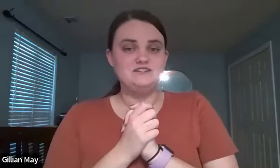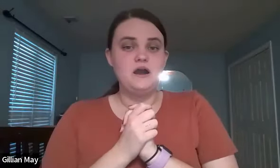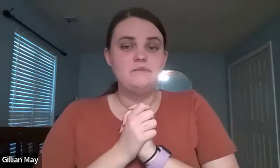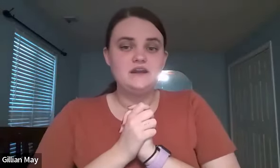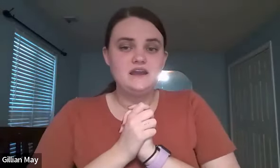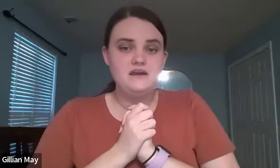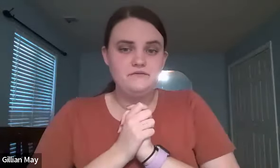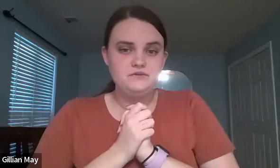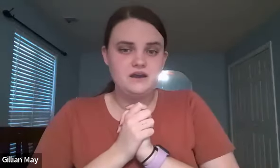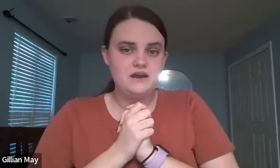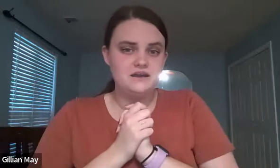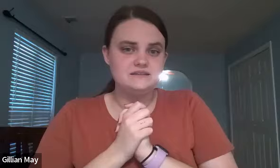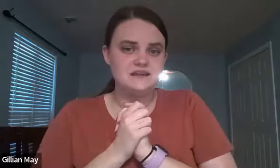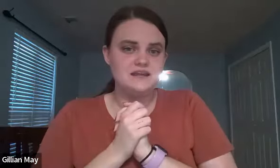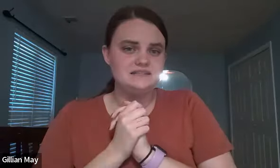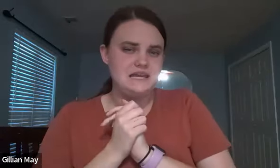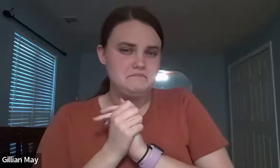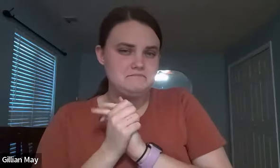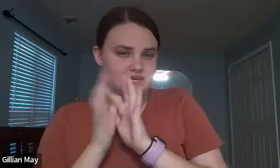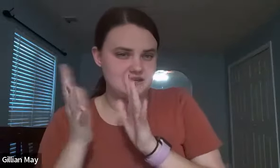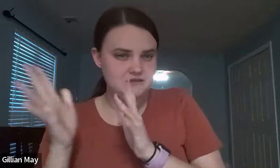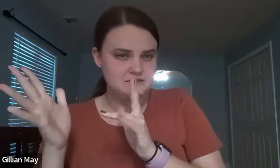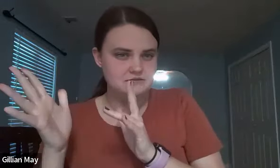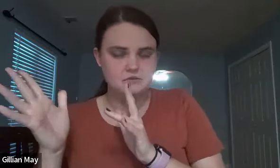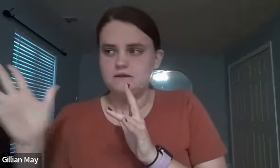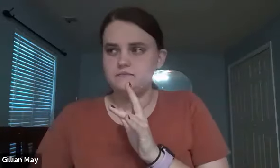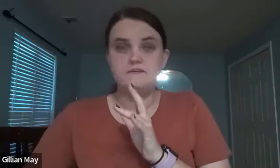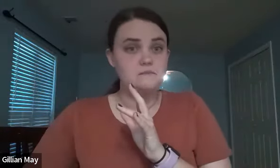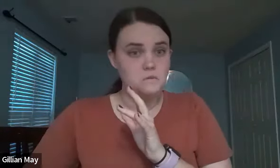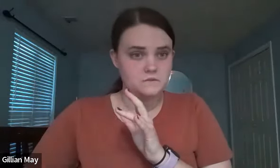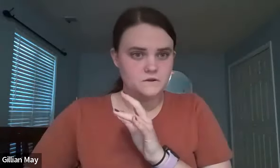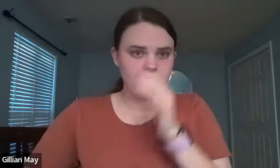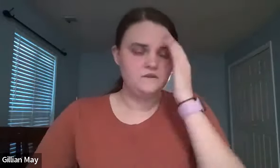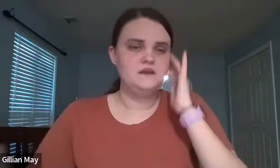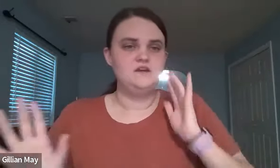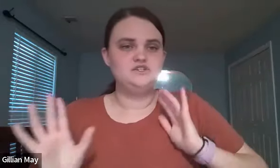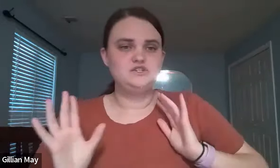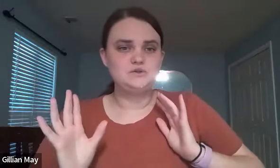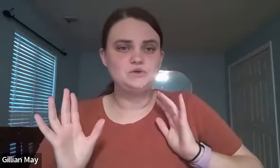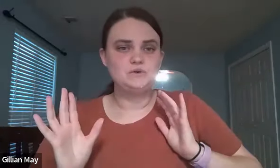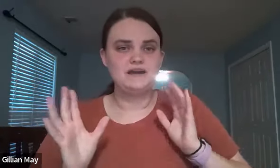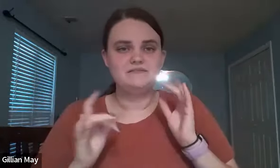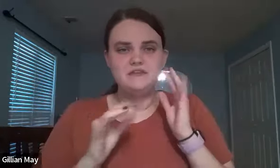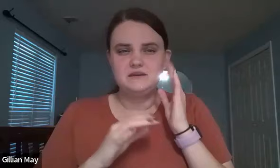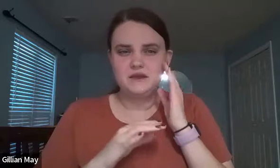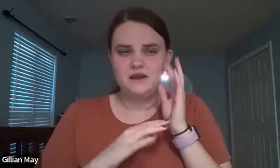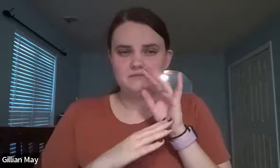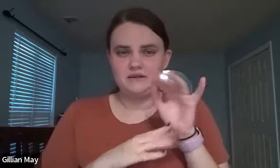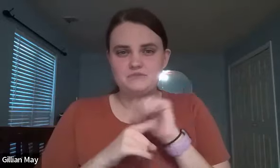So I'm going to have you guys kind of take a minute while I refill up my water bottle to think about, like, kind of